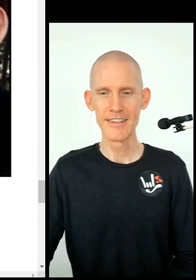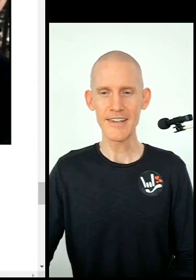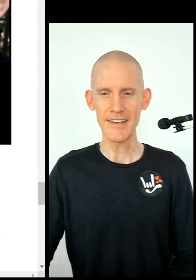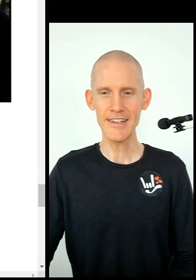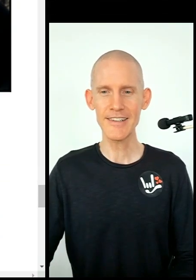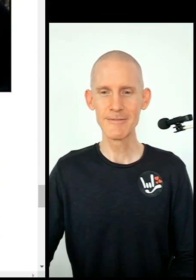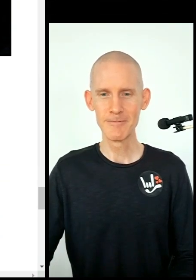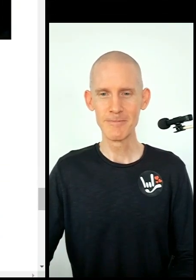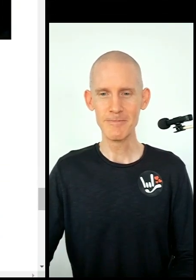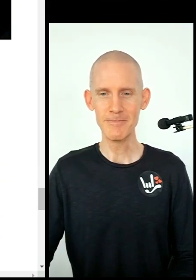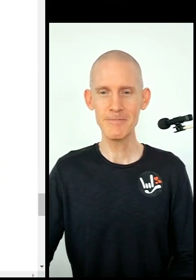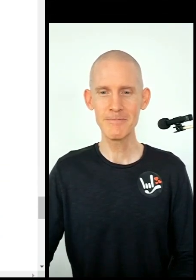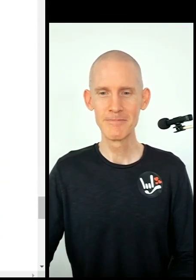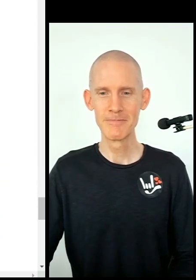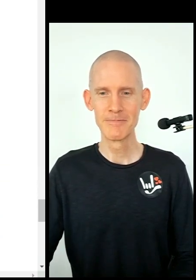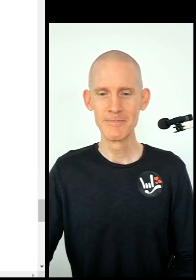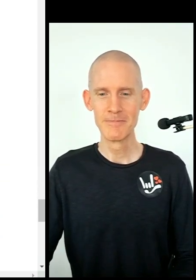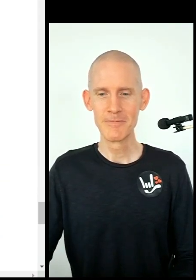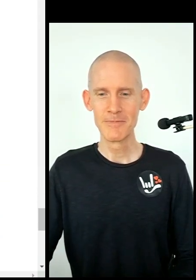that.